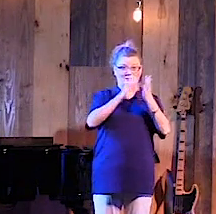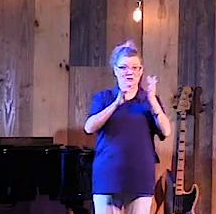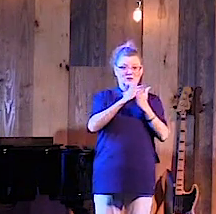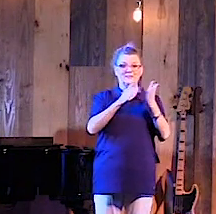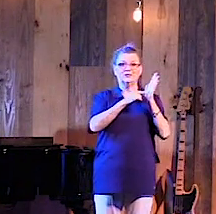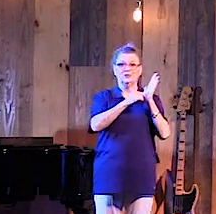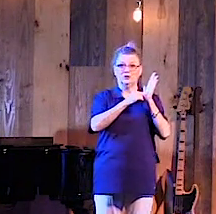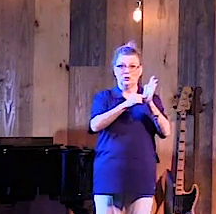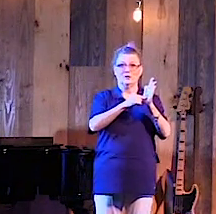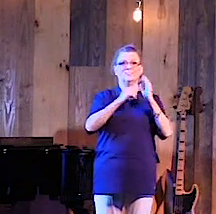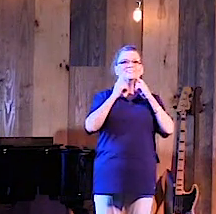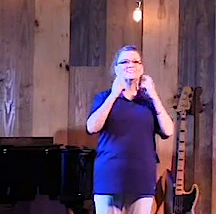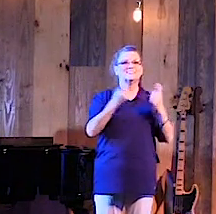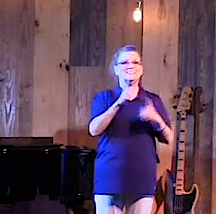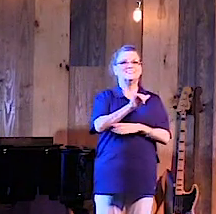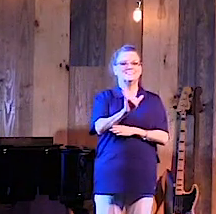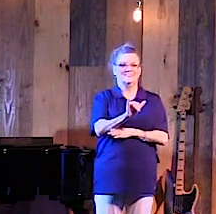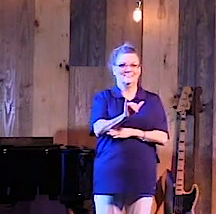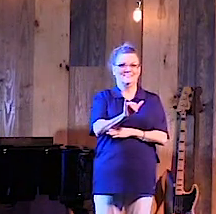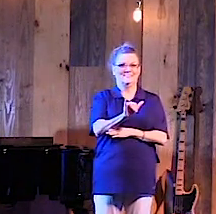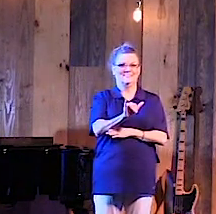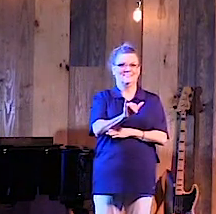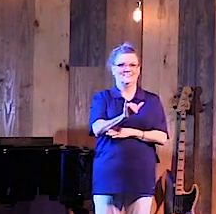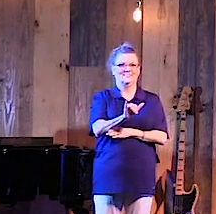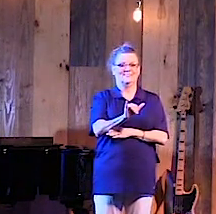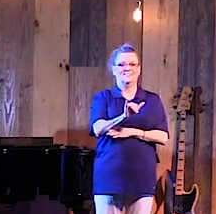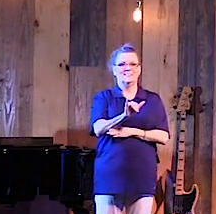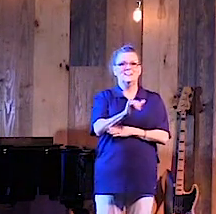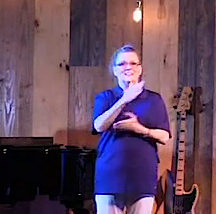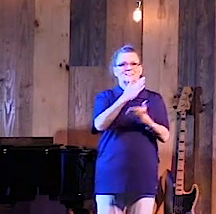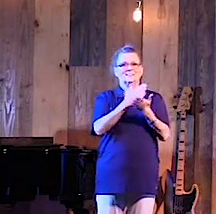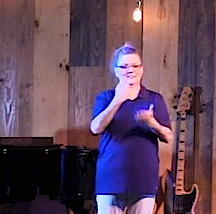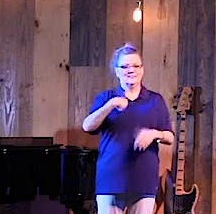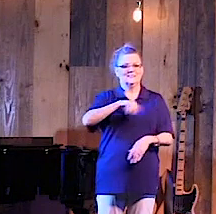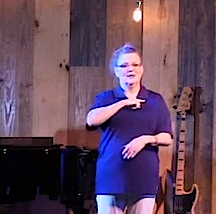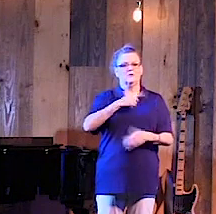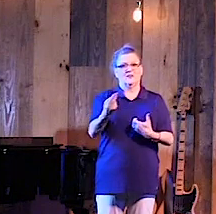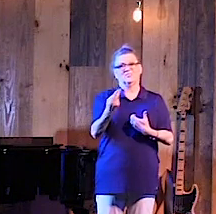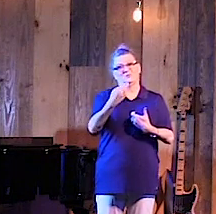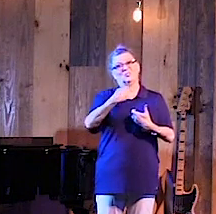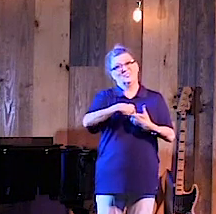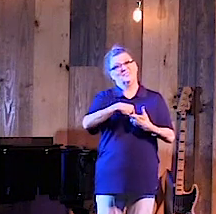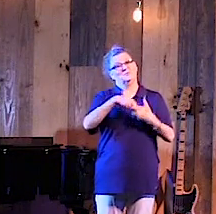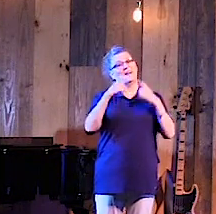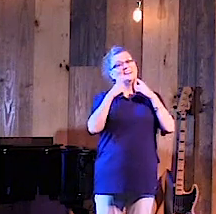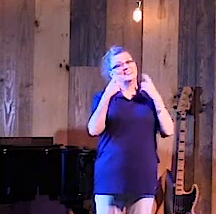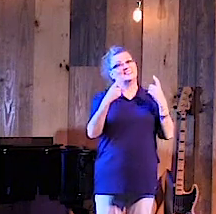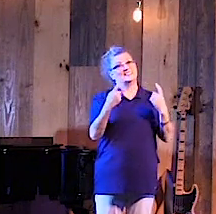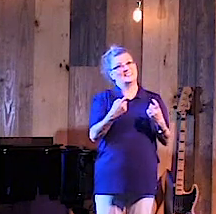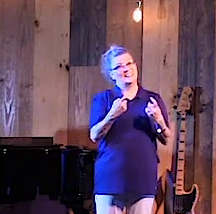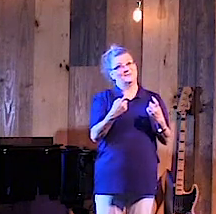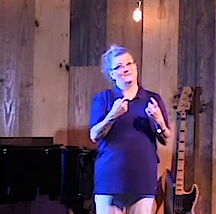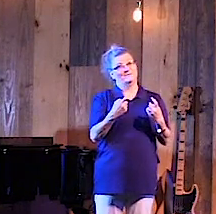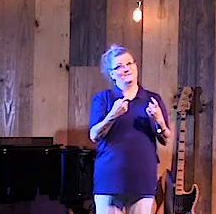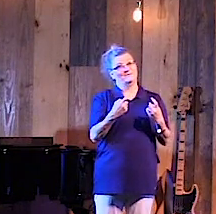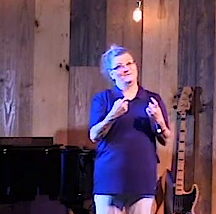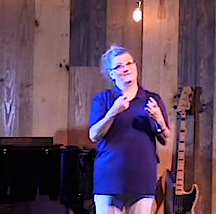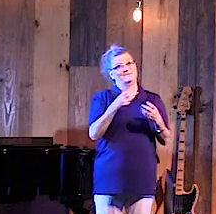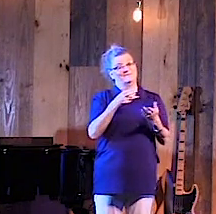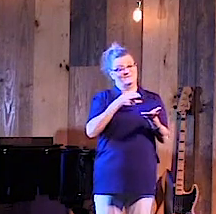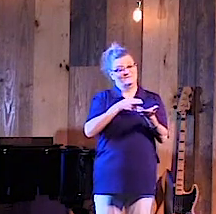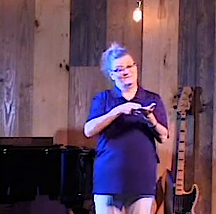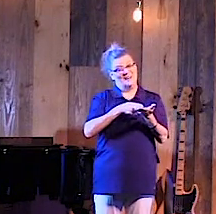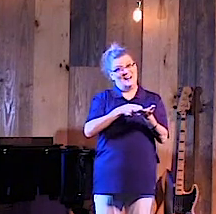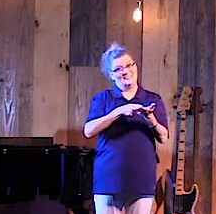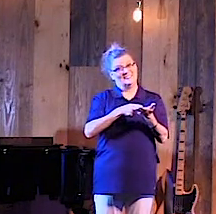sin is like. You see, some of us have all participated in sin at some level. Honestly speaking, we don't really